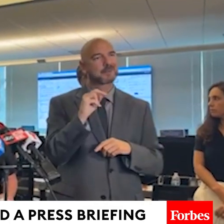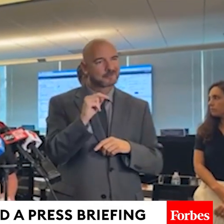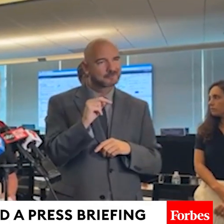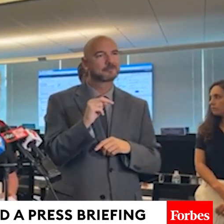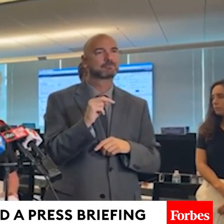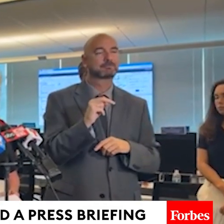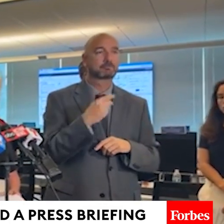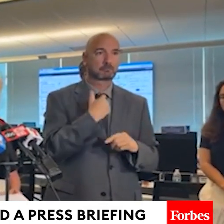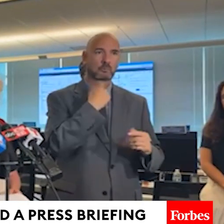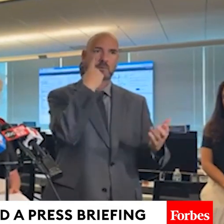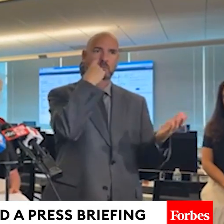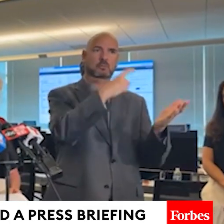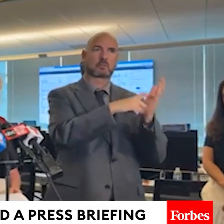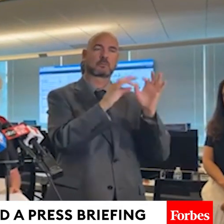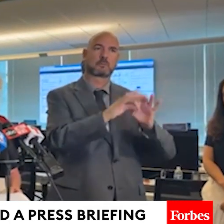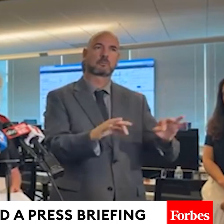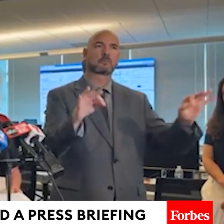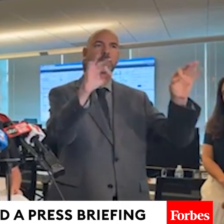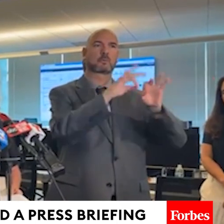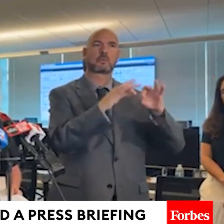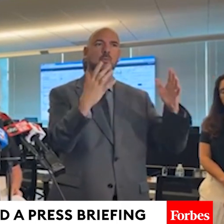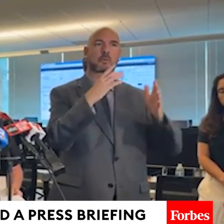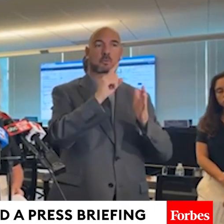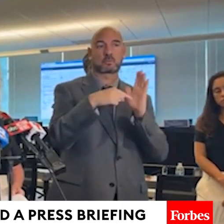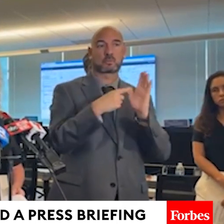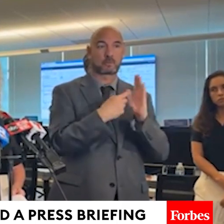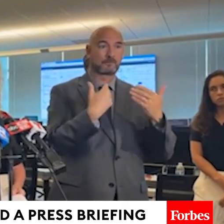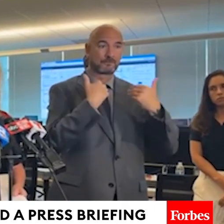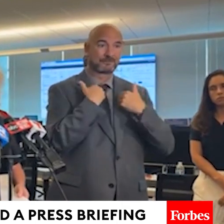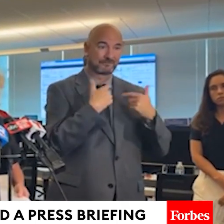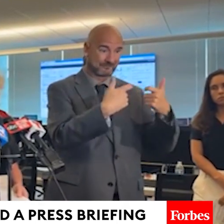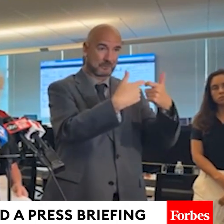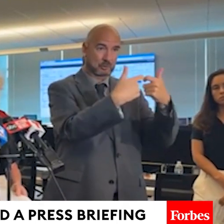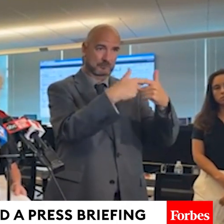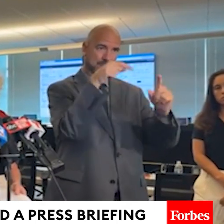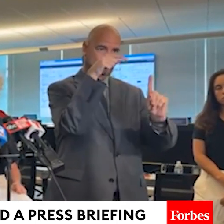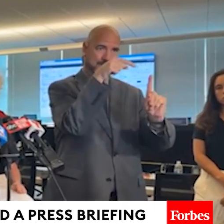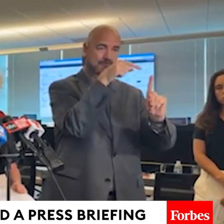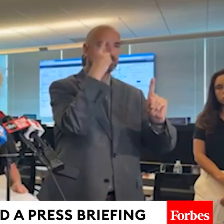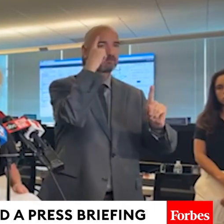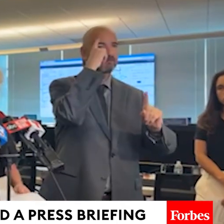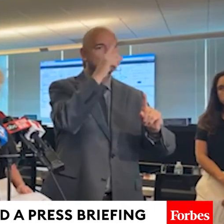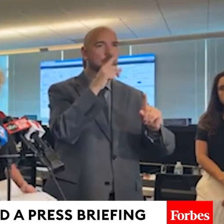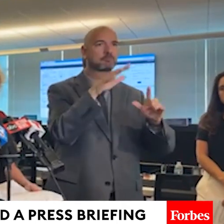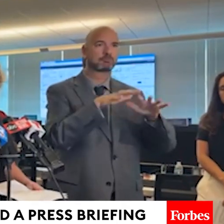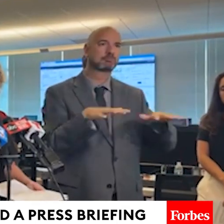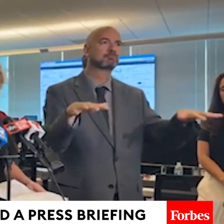the essential role that we play, that electricity plays in your restoration process.